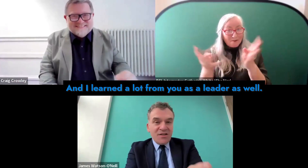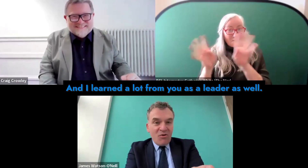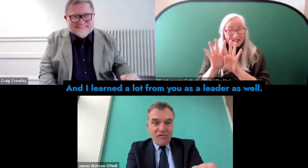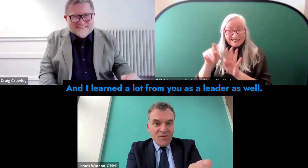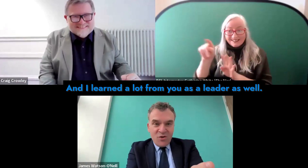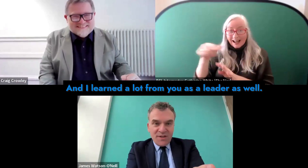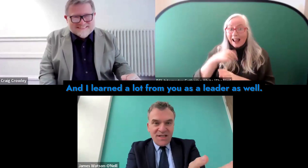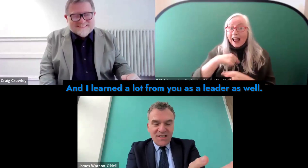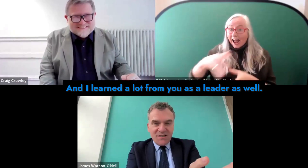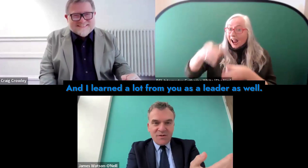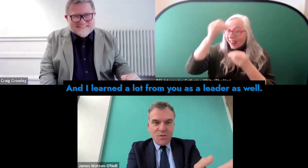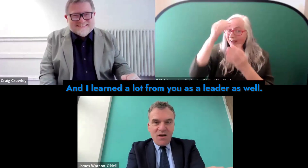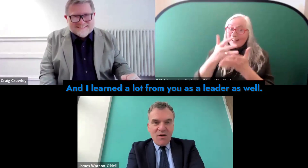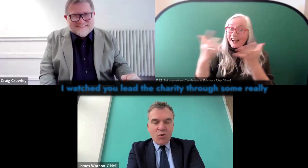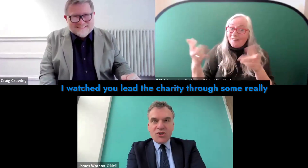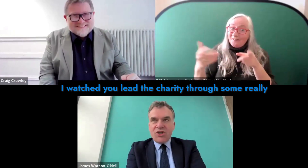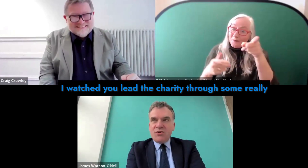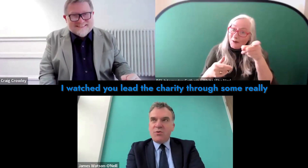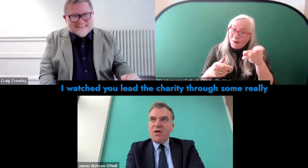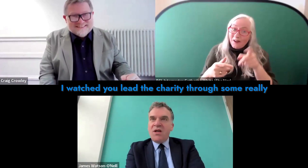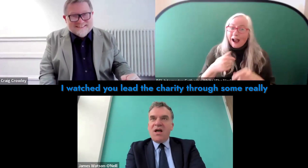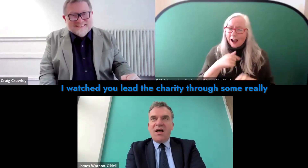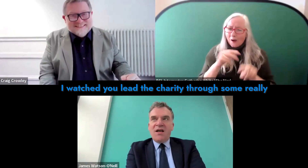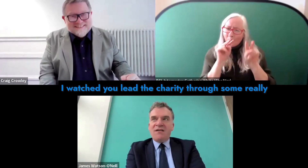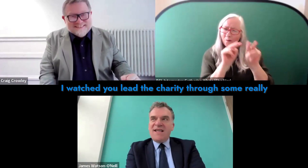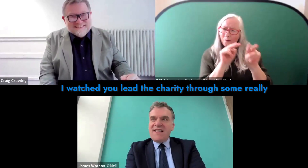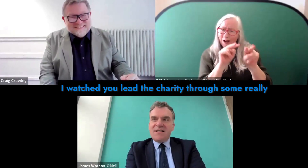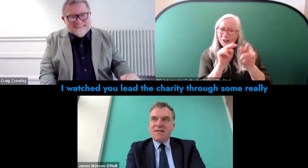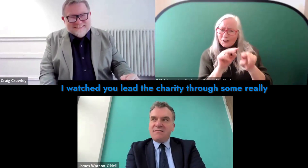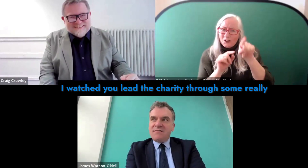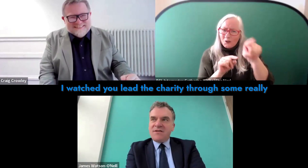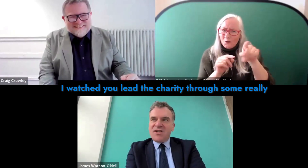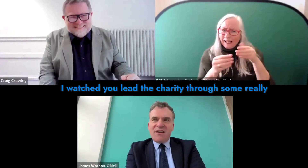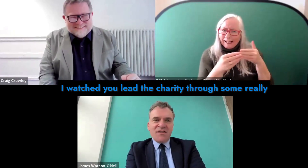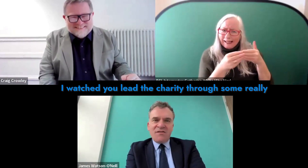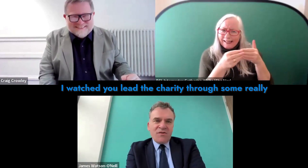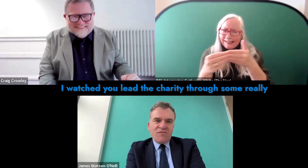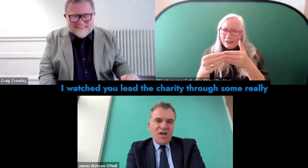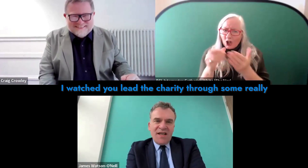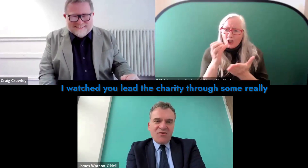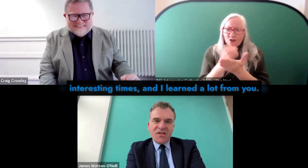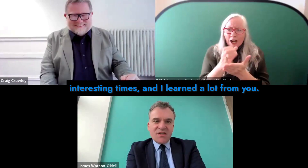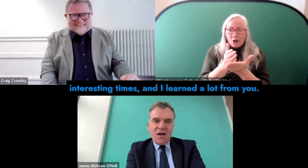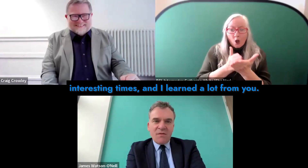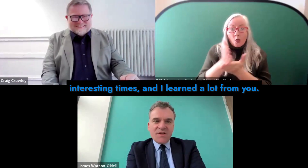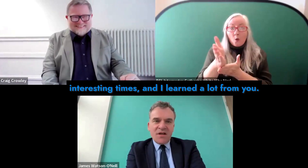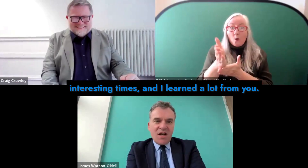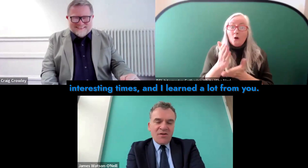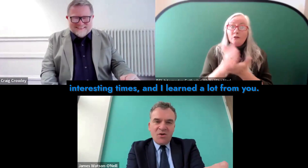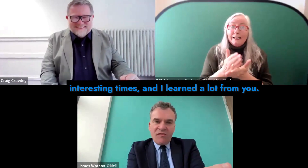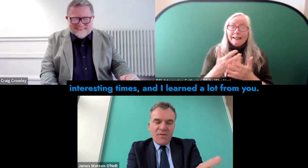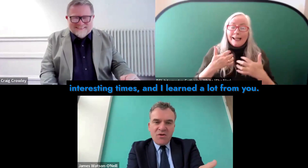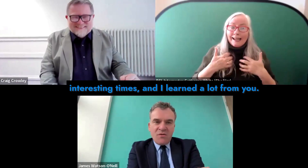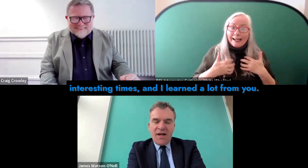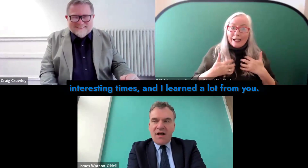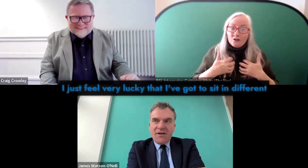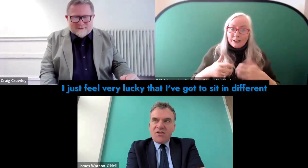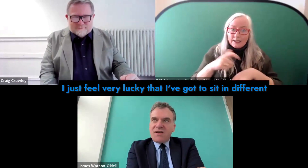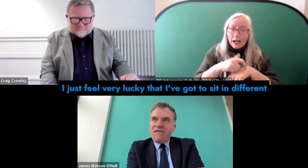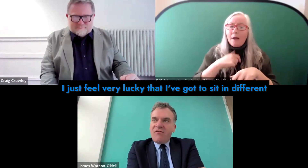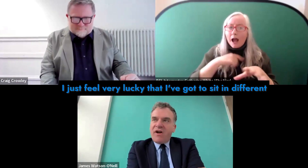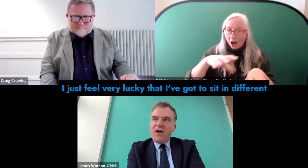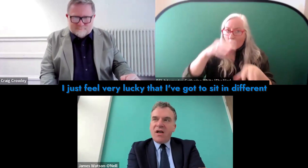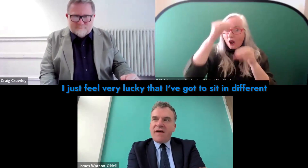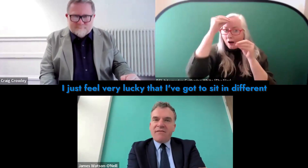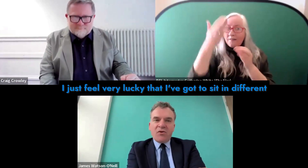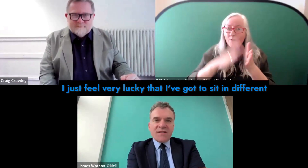And I learned a lot from you as a leader as well. I watched you lead the charity through some really interesting times, and I learned a lot from you.